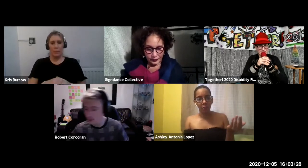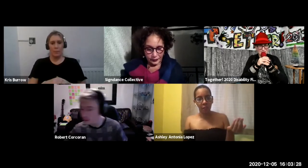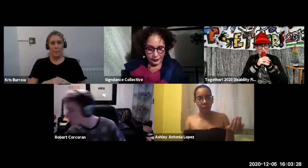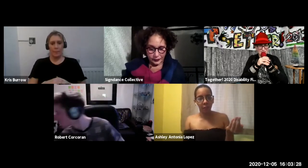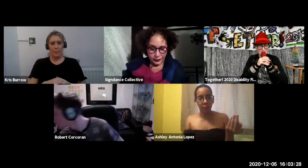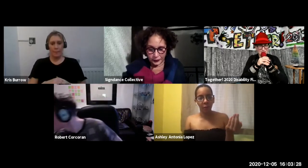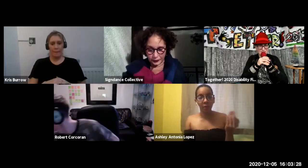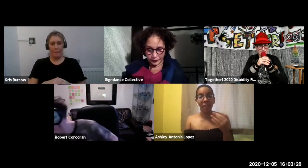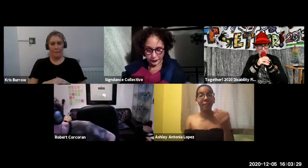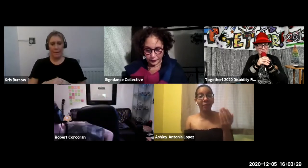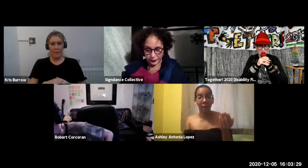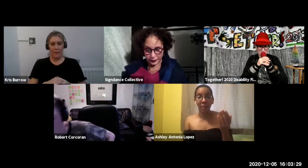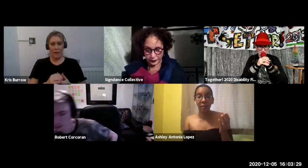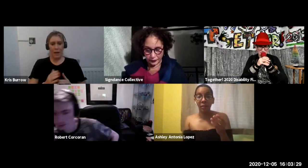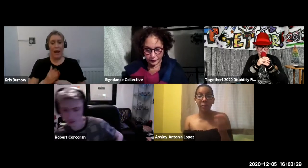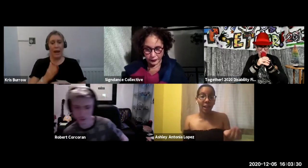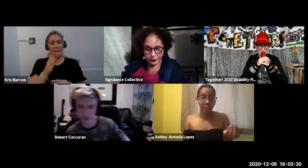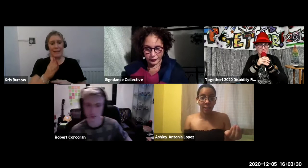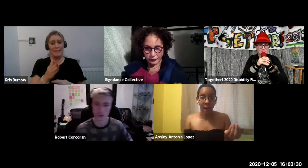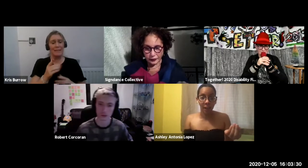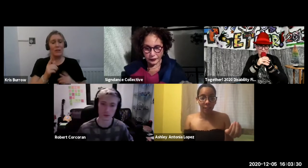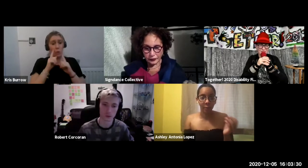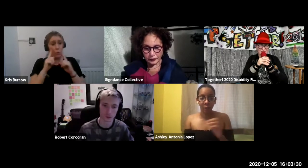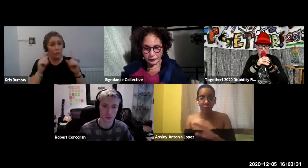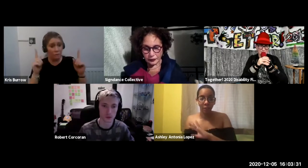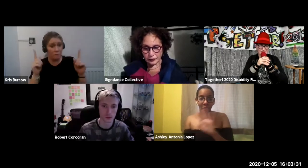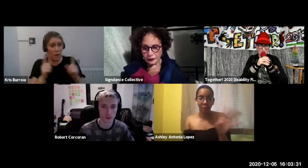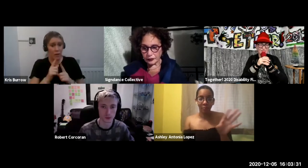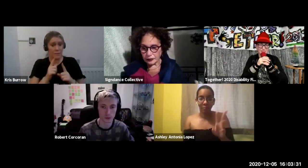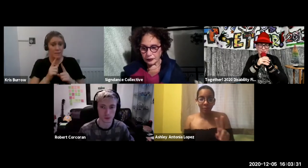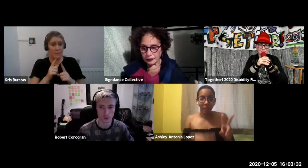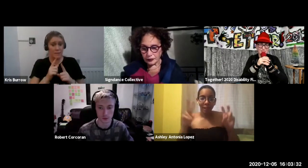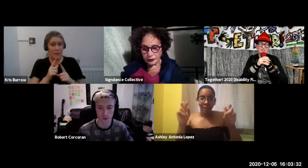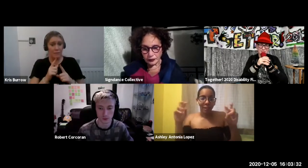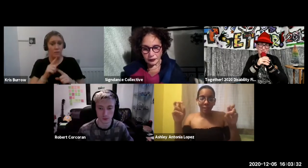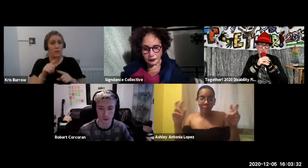Pace University for devised acting, which is